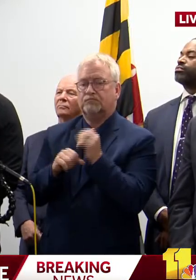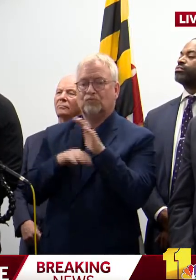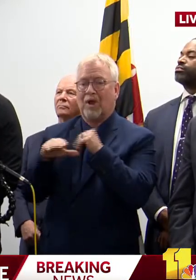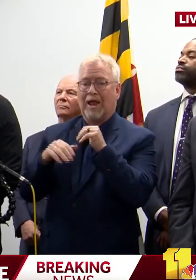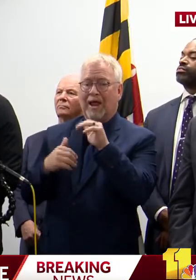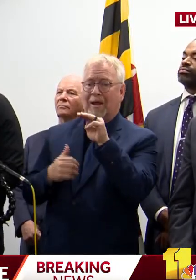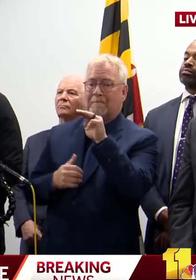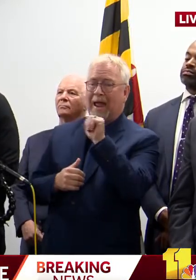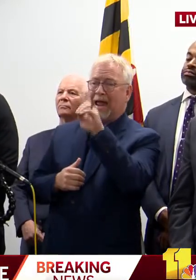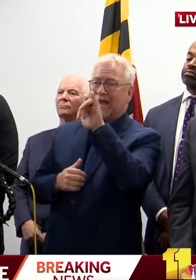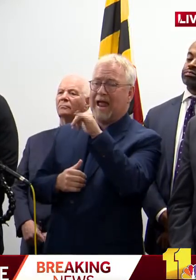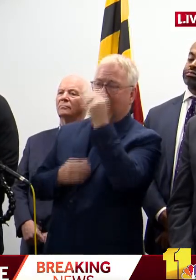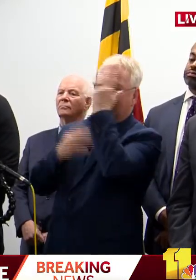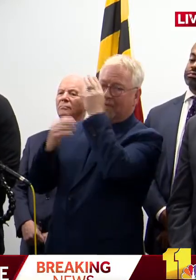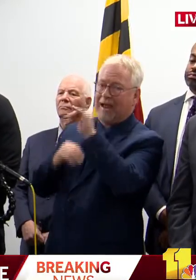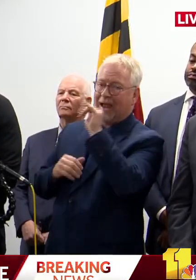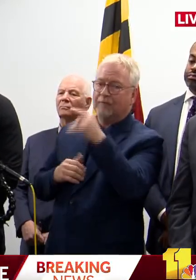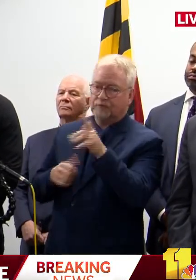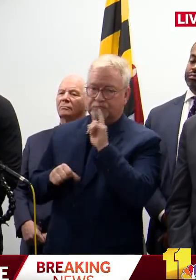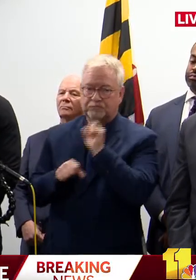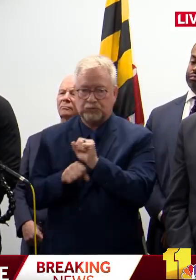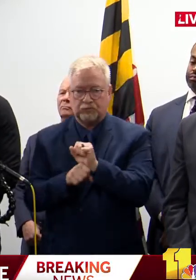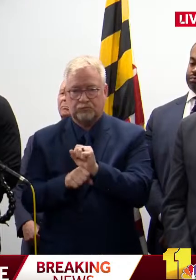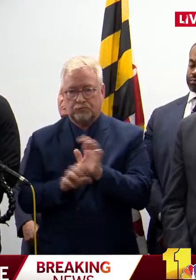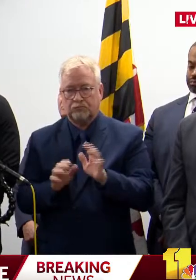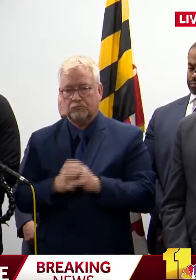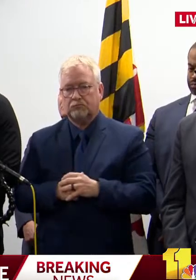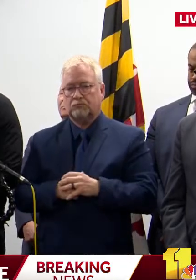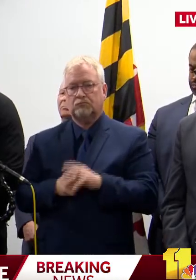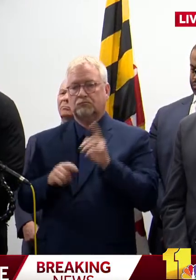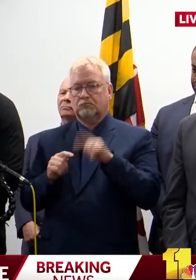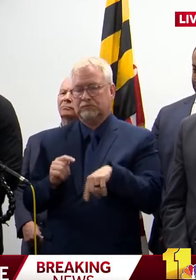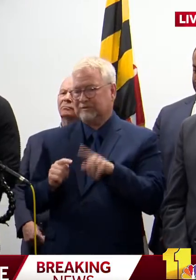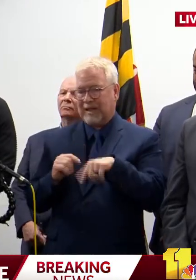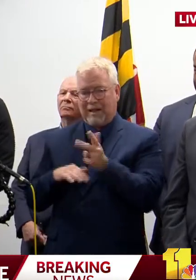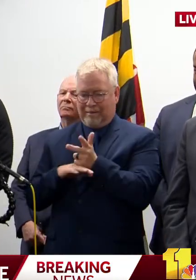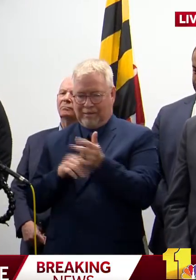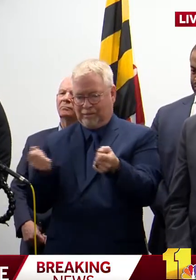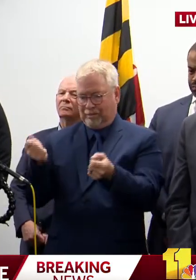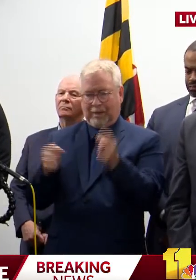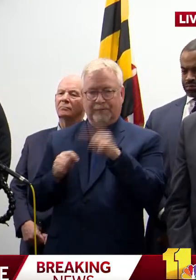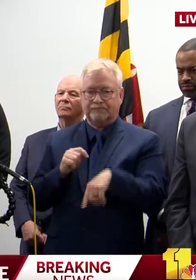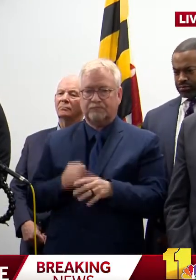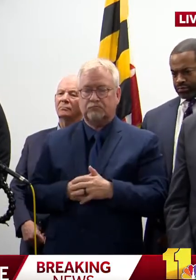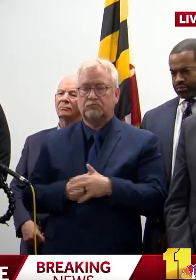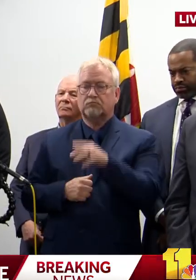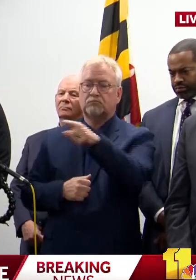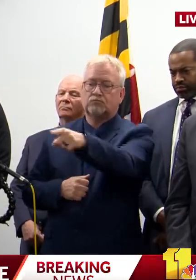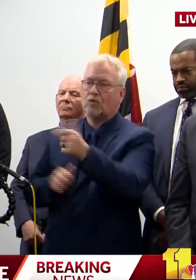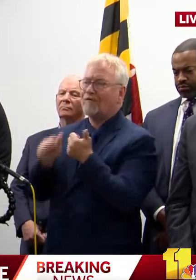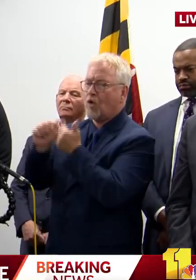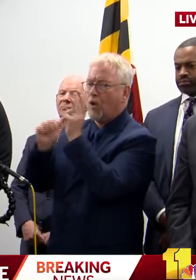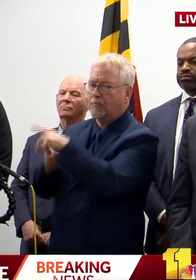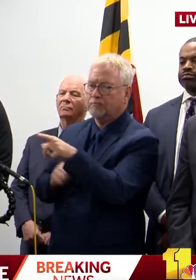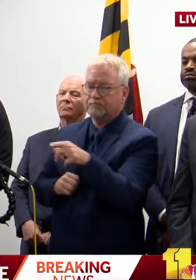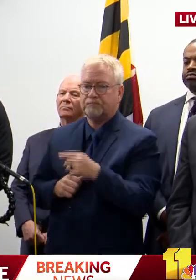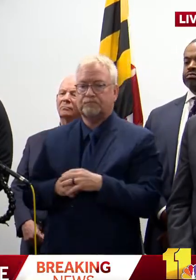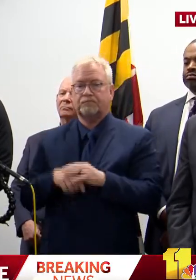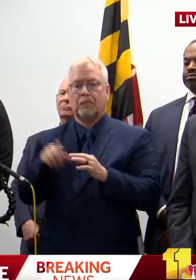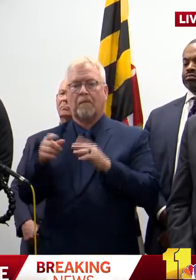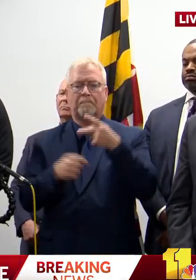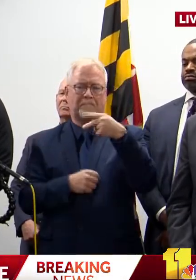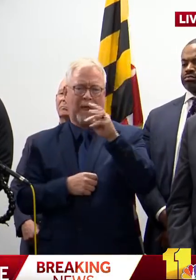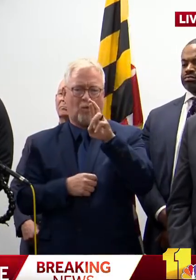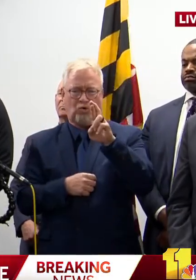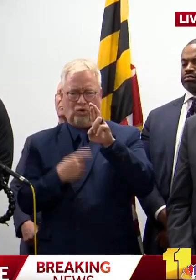and the lack of ability to steer the vessel. Can I follow up? I just wanted to follow up on that and say, by power challenges, do you